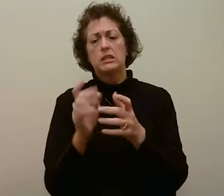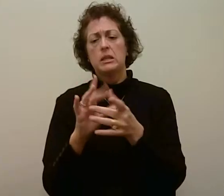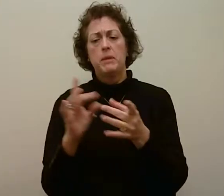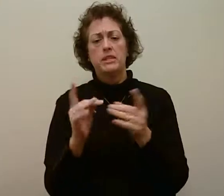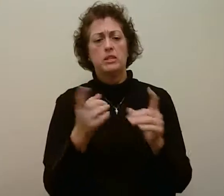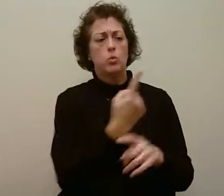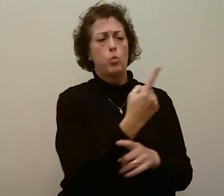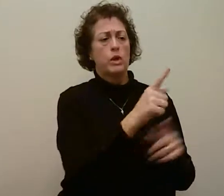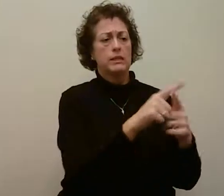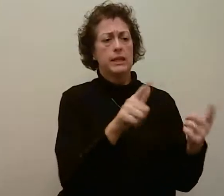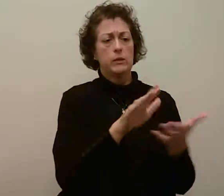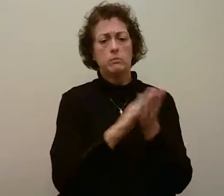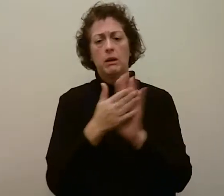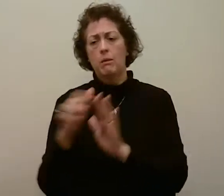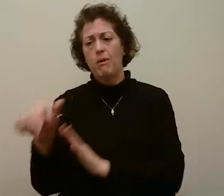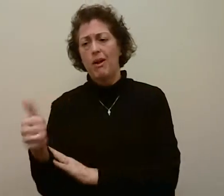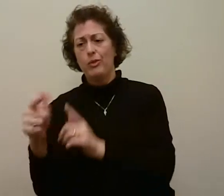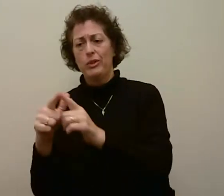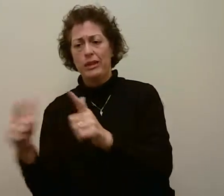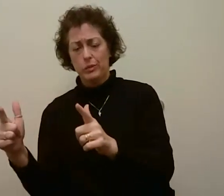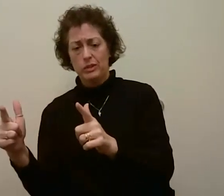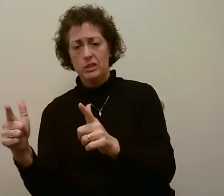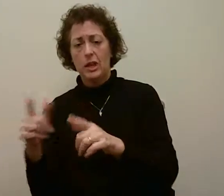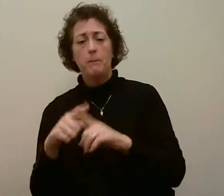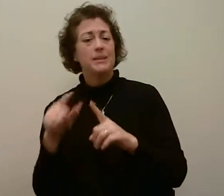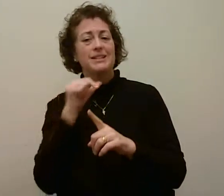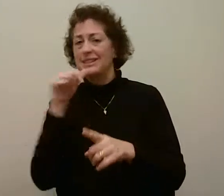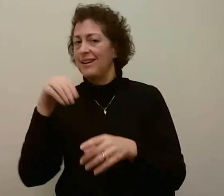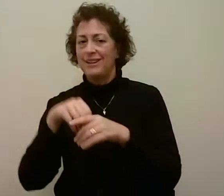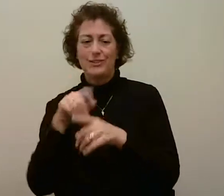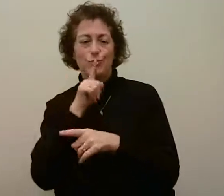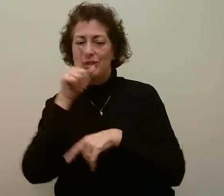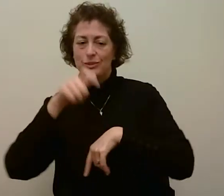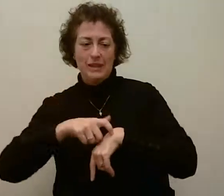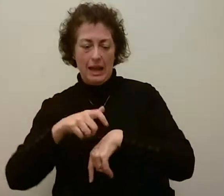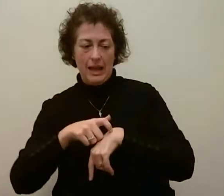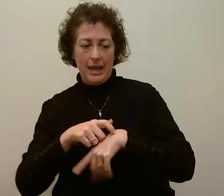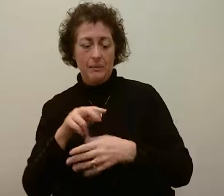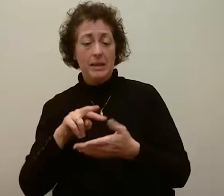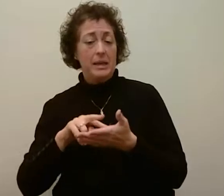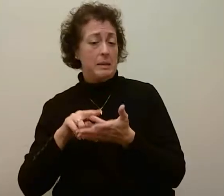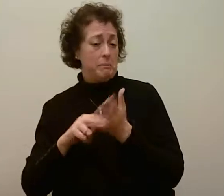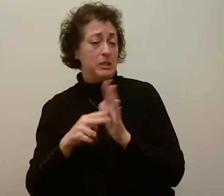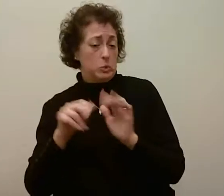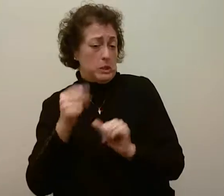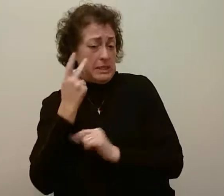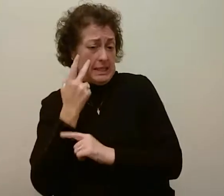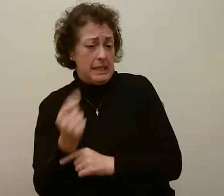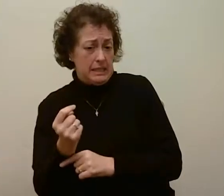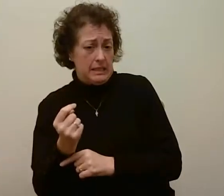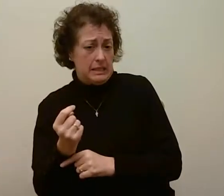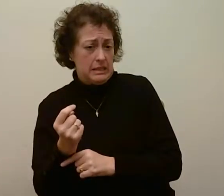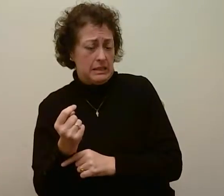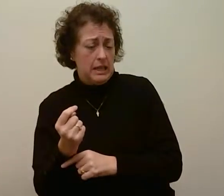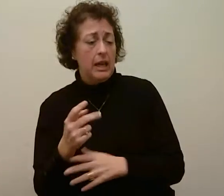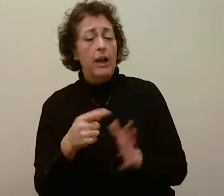a translation is something where you can see the, maybe you're going, an example would be a written